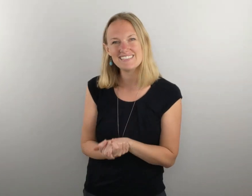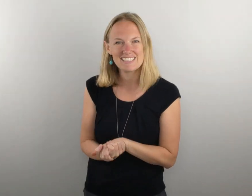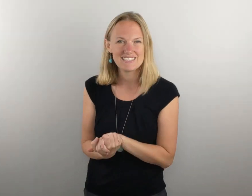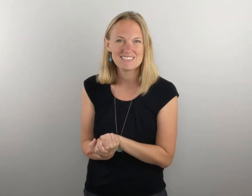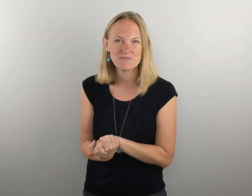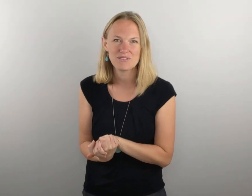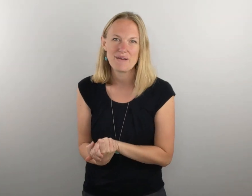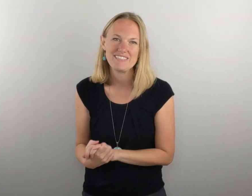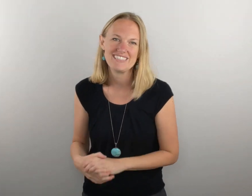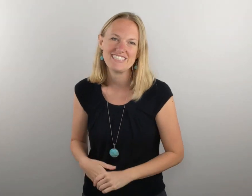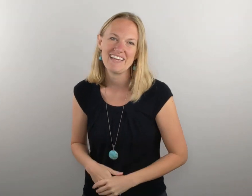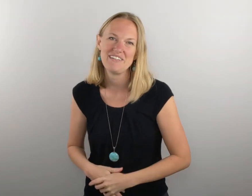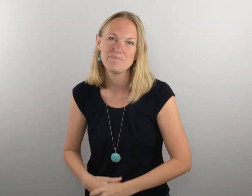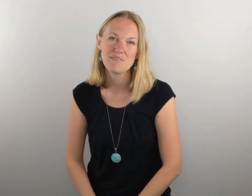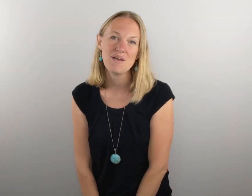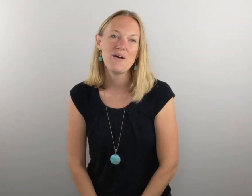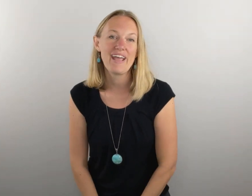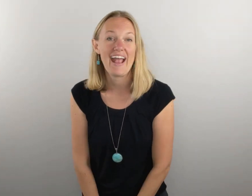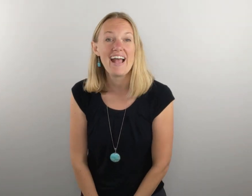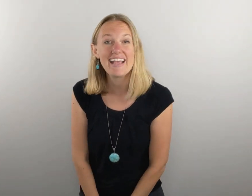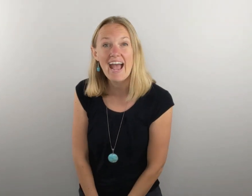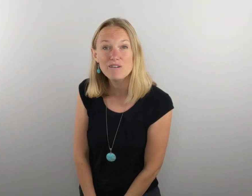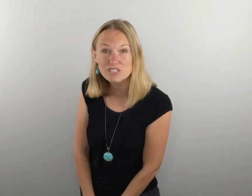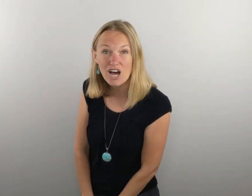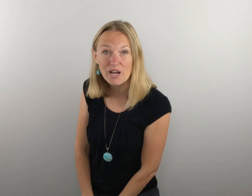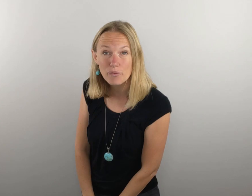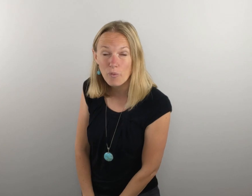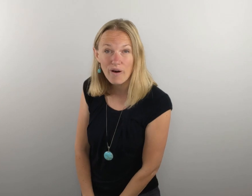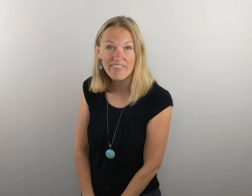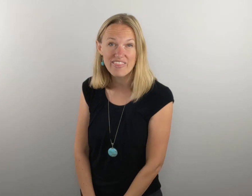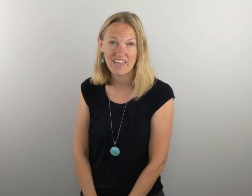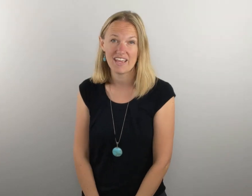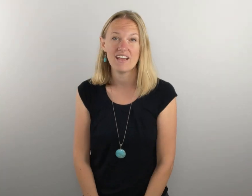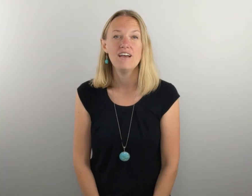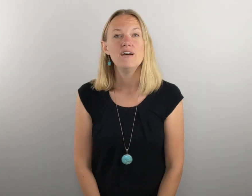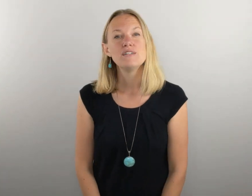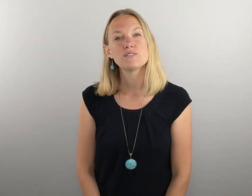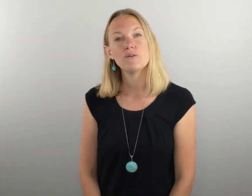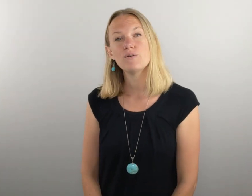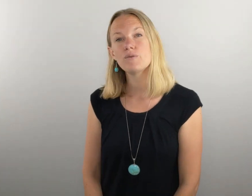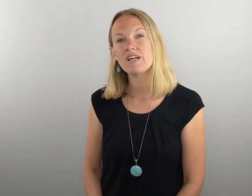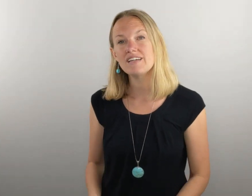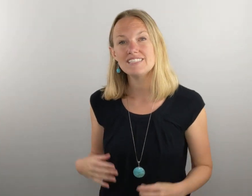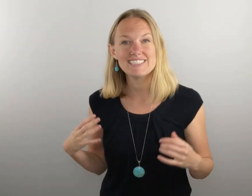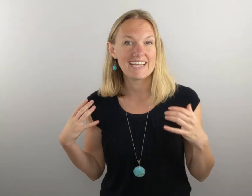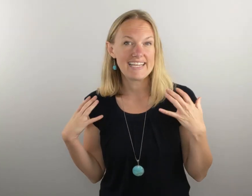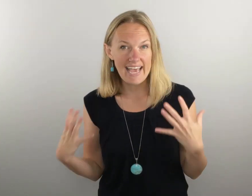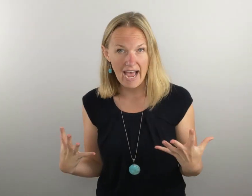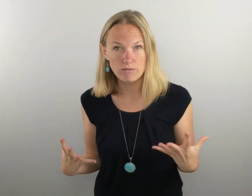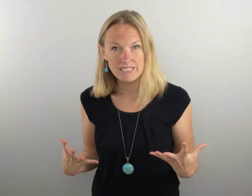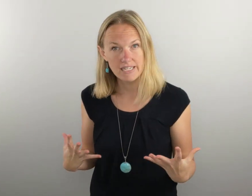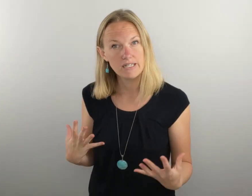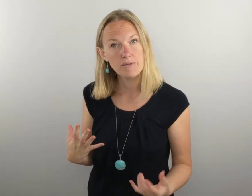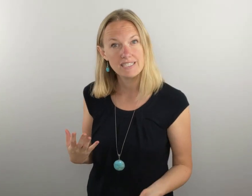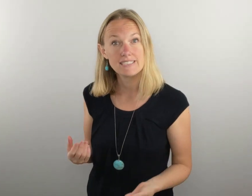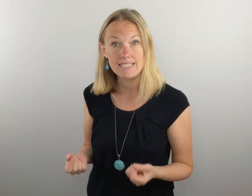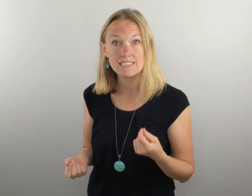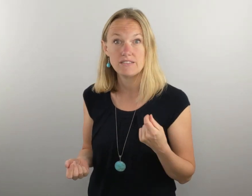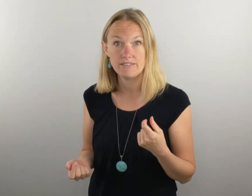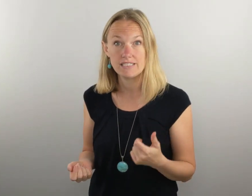consider subscribing to the channel. Okay, I count on one thing. So we're not gonna sign count here because that's to